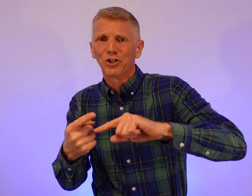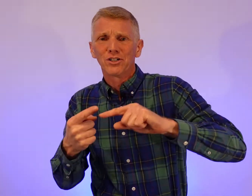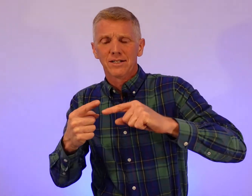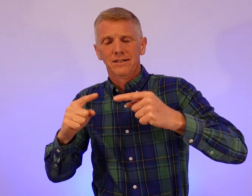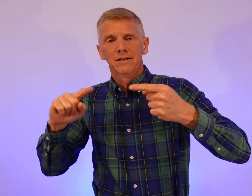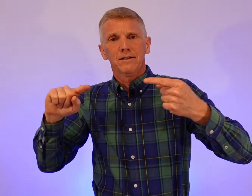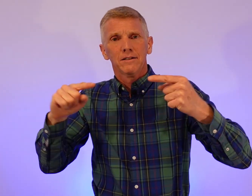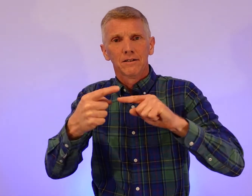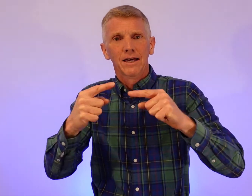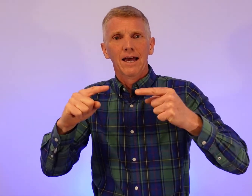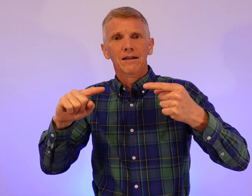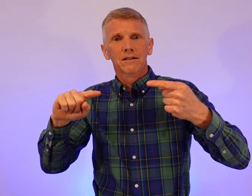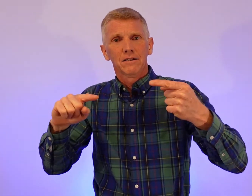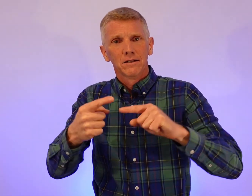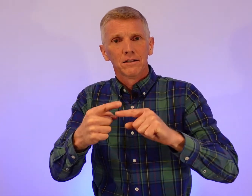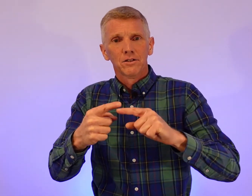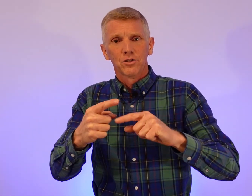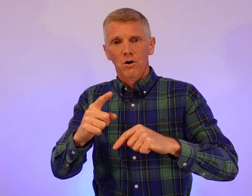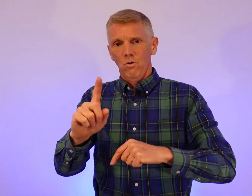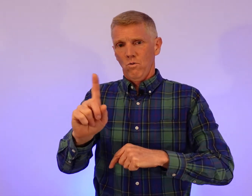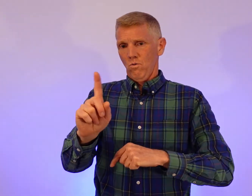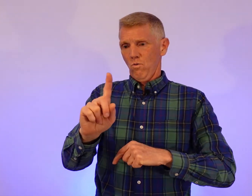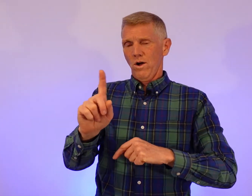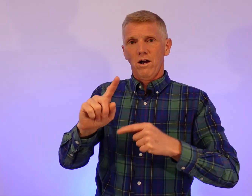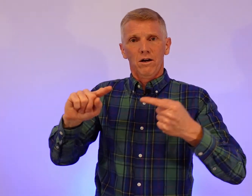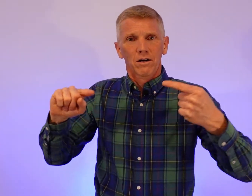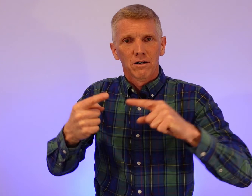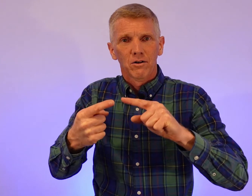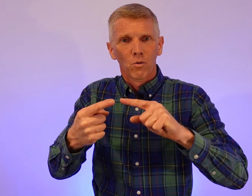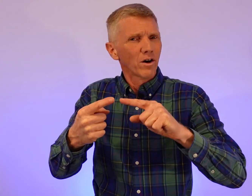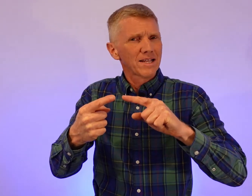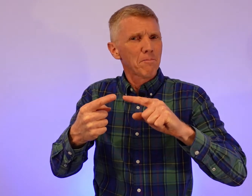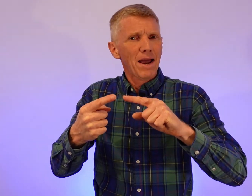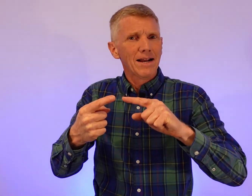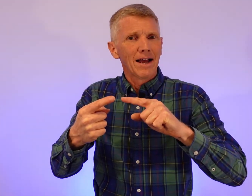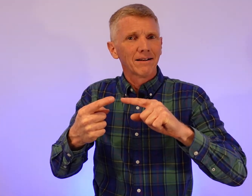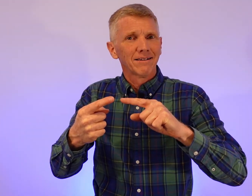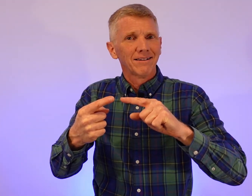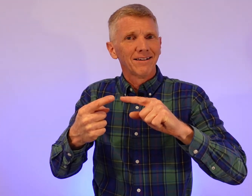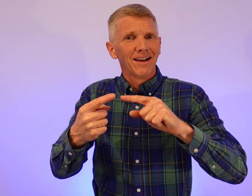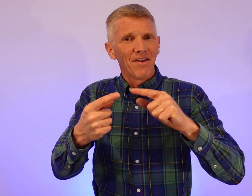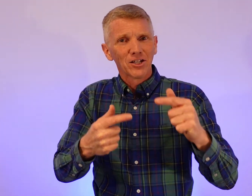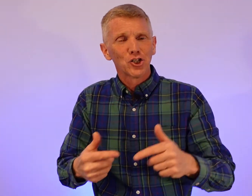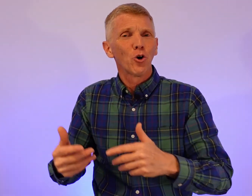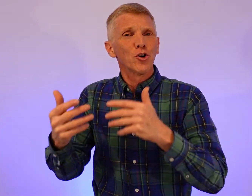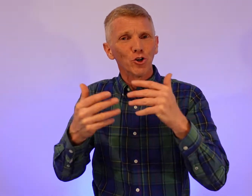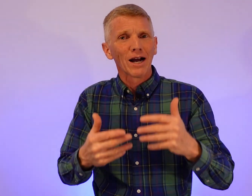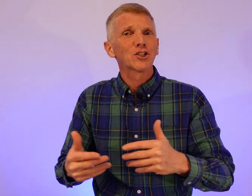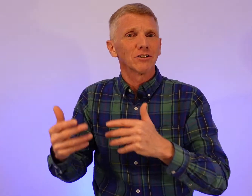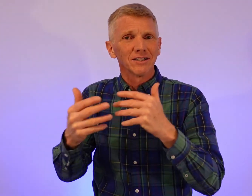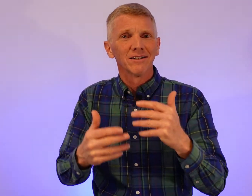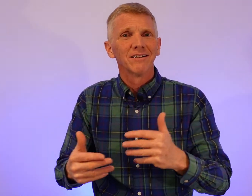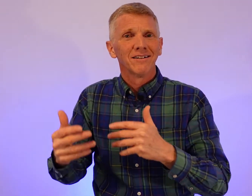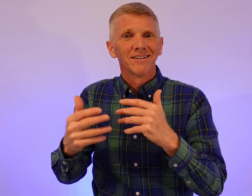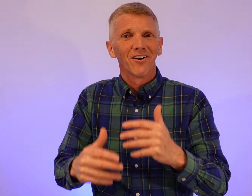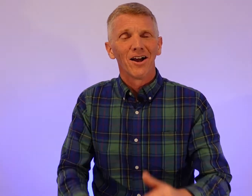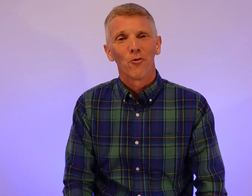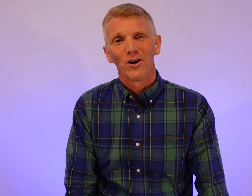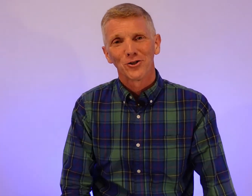hurts. Okay? So where's that pain at? And they can show you directionally, all right, where it's hurting